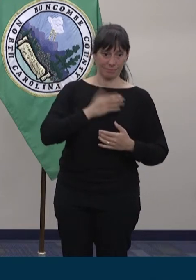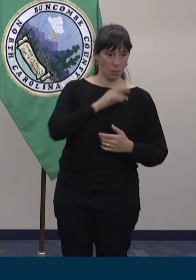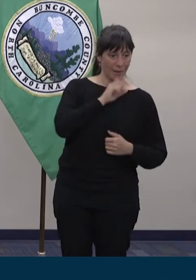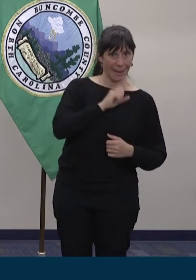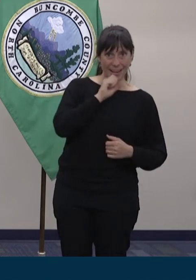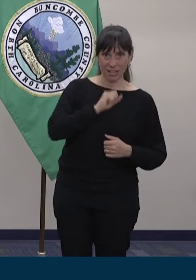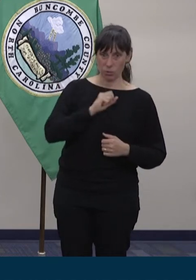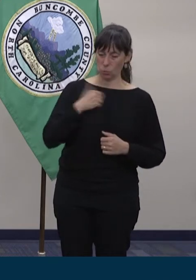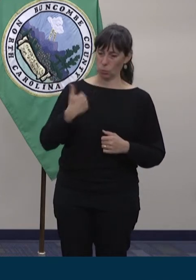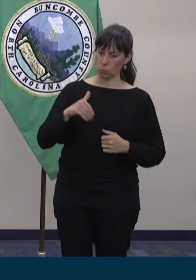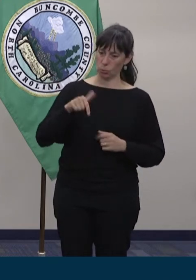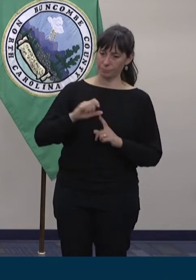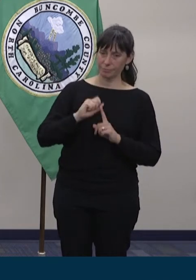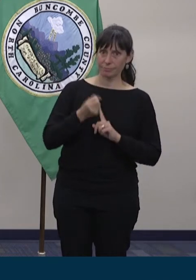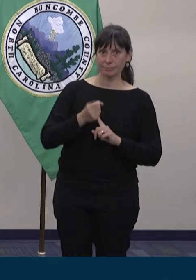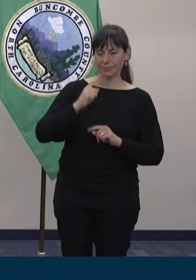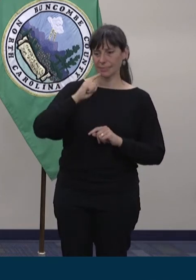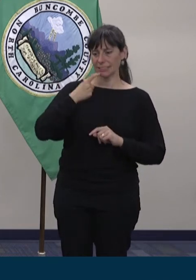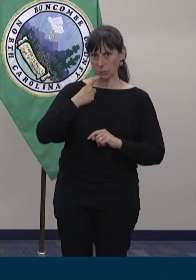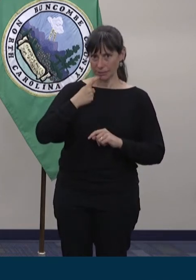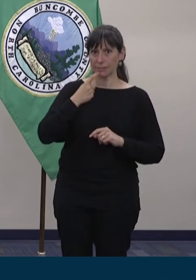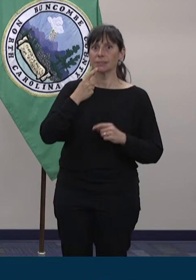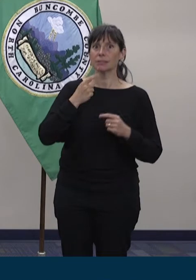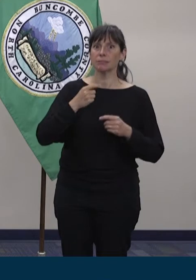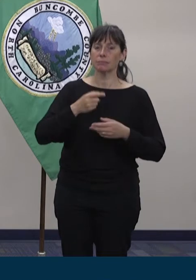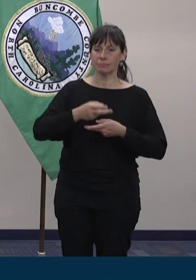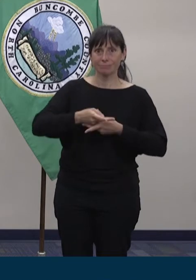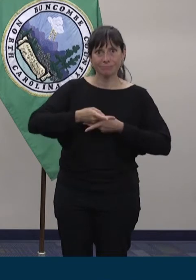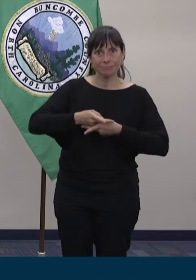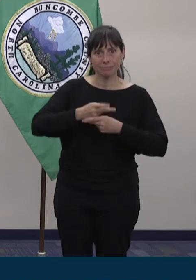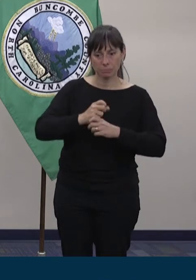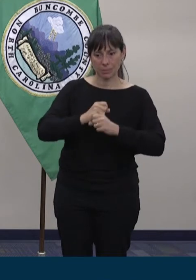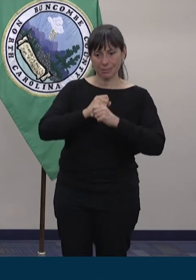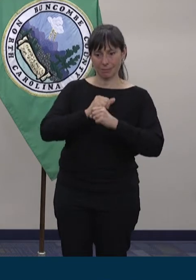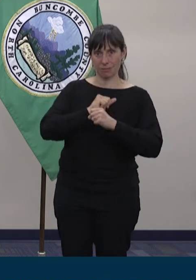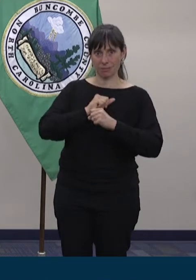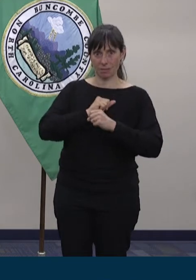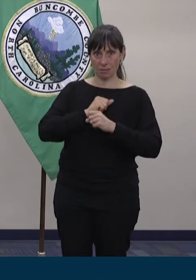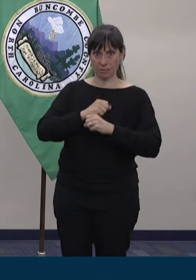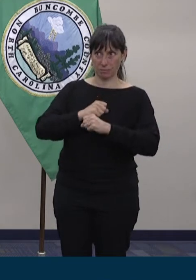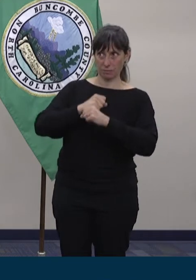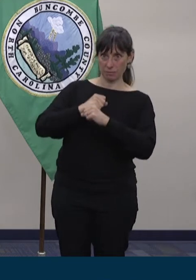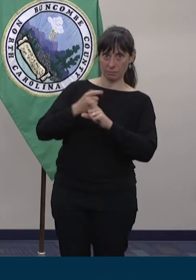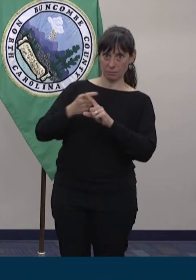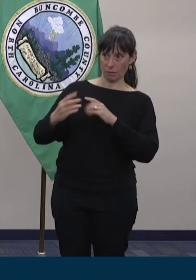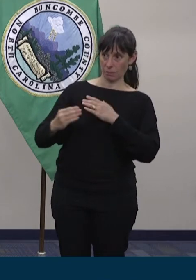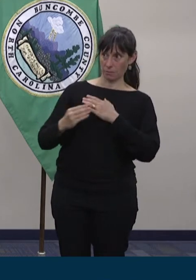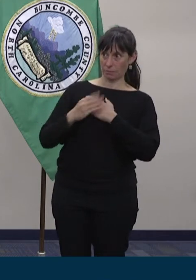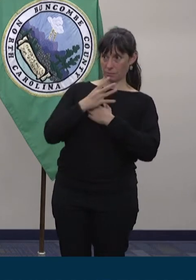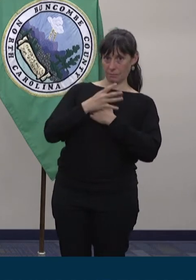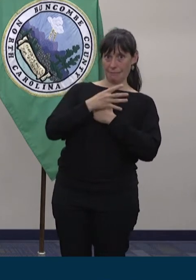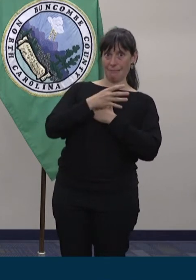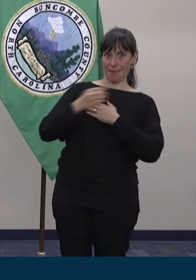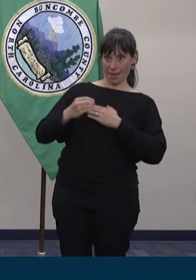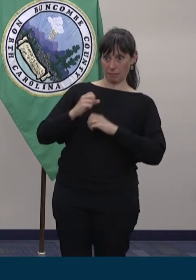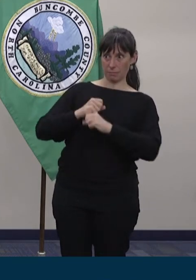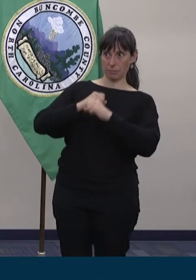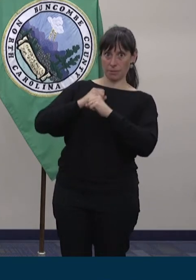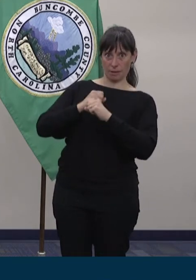action to keep ourselves from being infected and spreading that infection on to others.